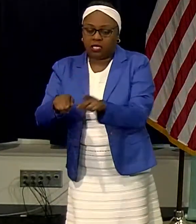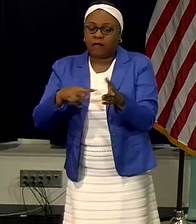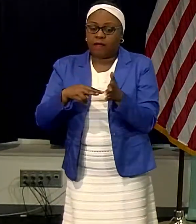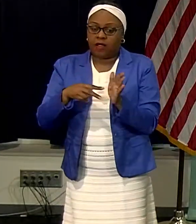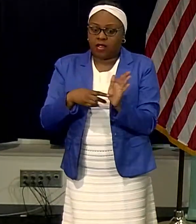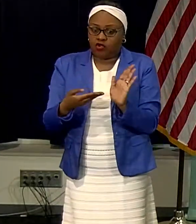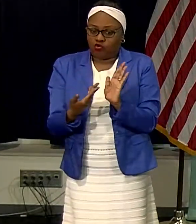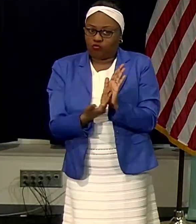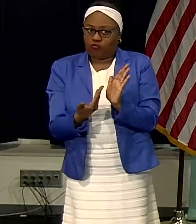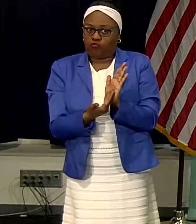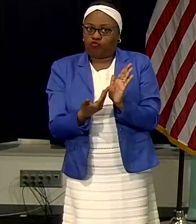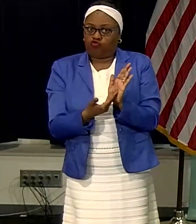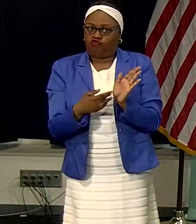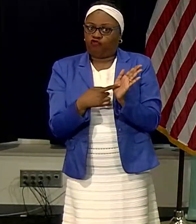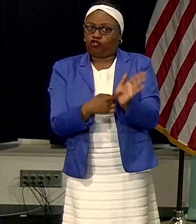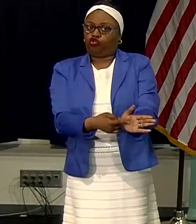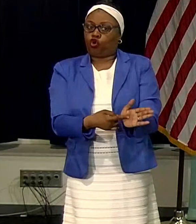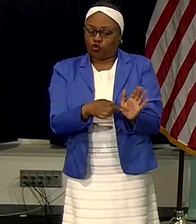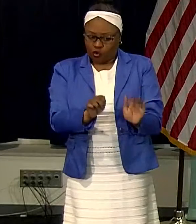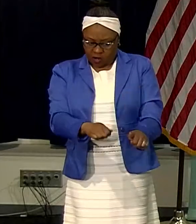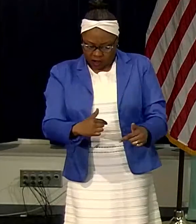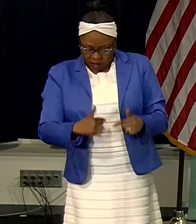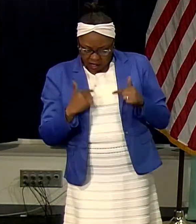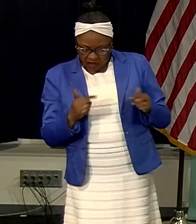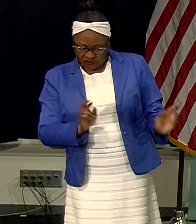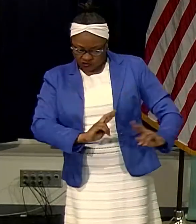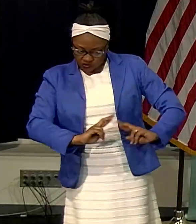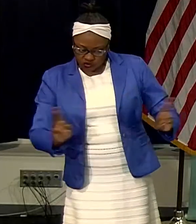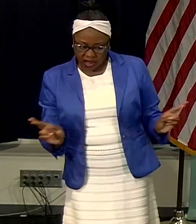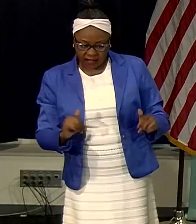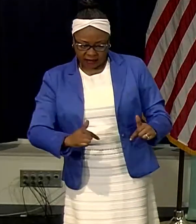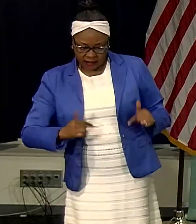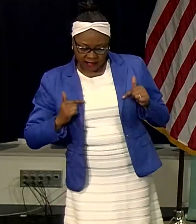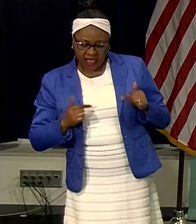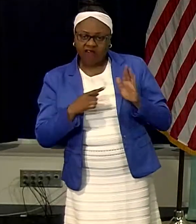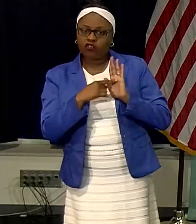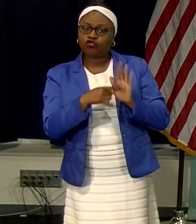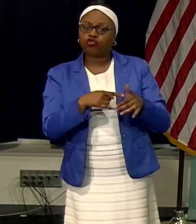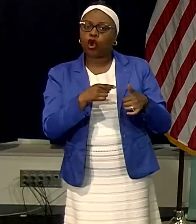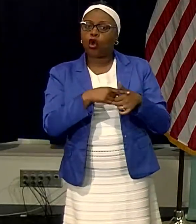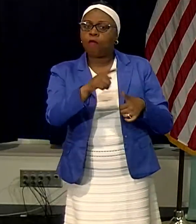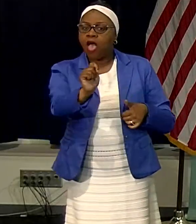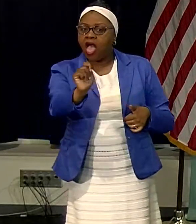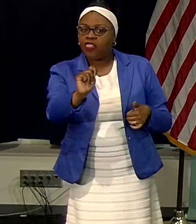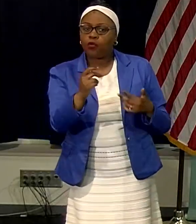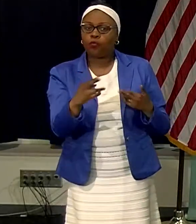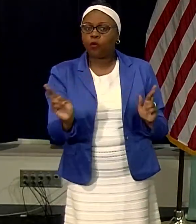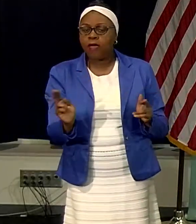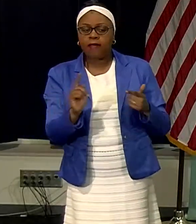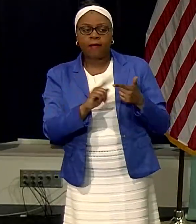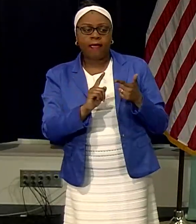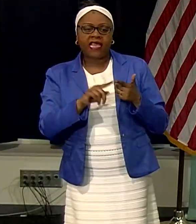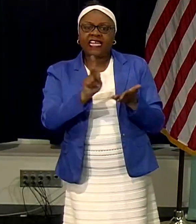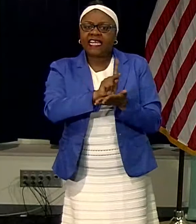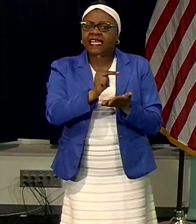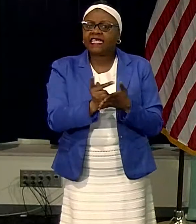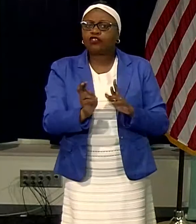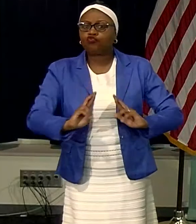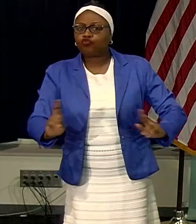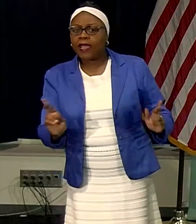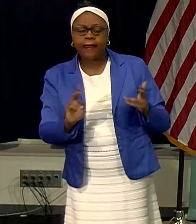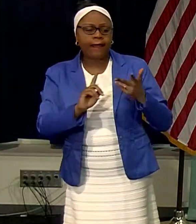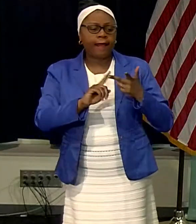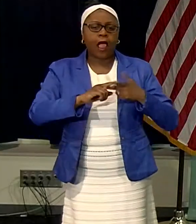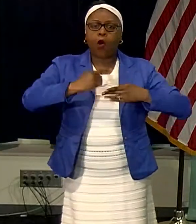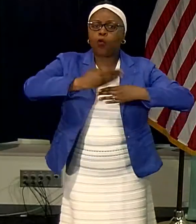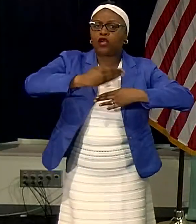livable. So with compliance, you have to make sure that you have a functioning bathroom, functioning kitchen, windows and doors have to be